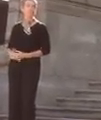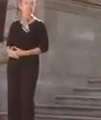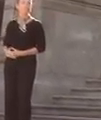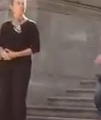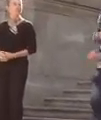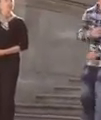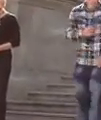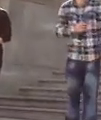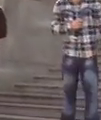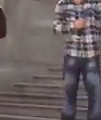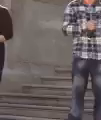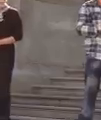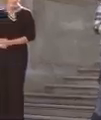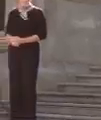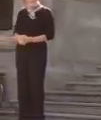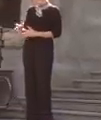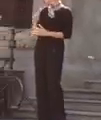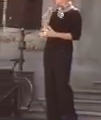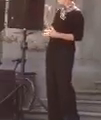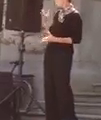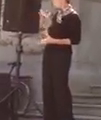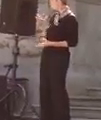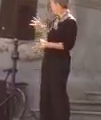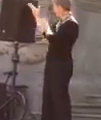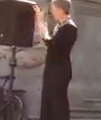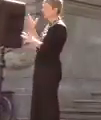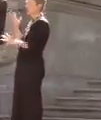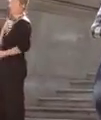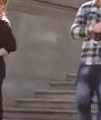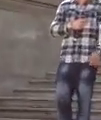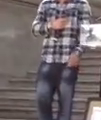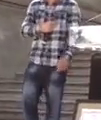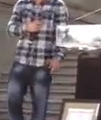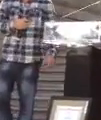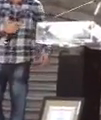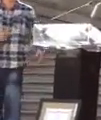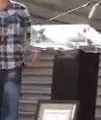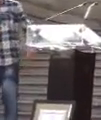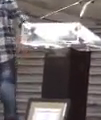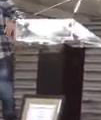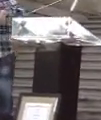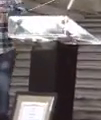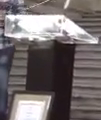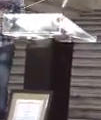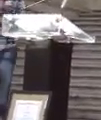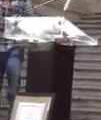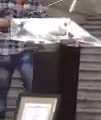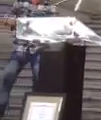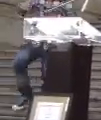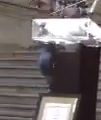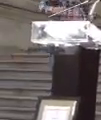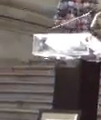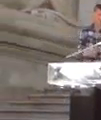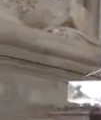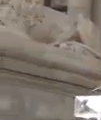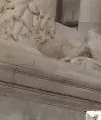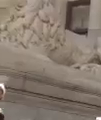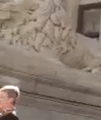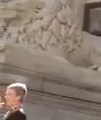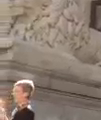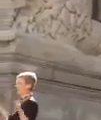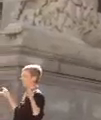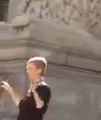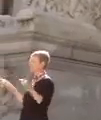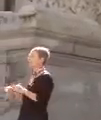Look, I don't regret my past or suggest it, but part of the bullshit, frankly, gets too much credit. And I sweat it cause a lot of